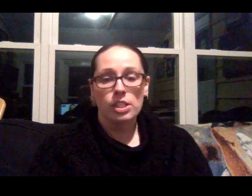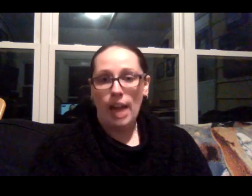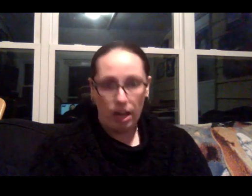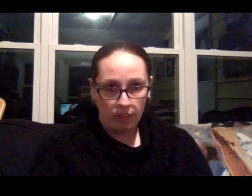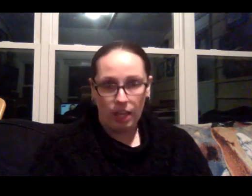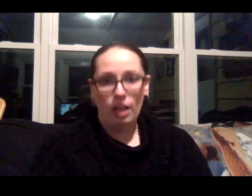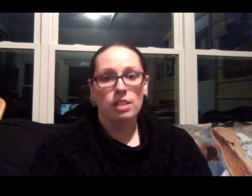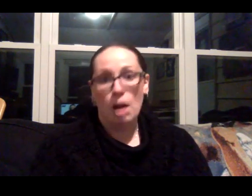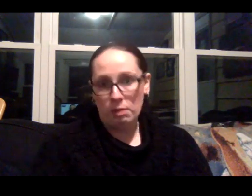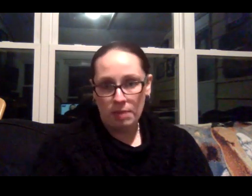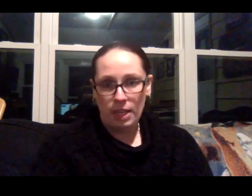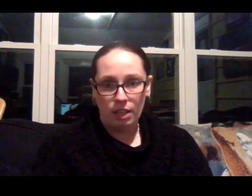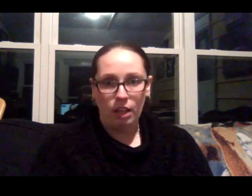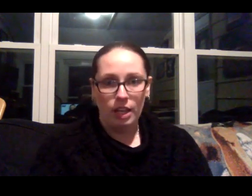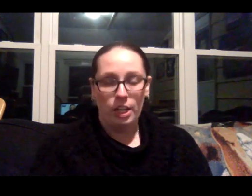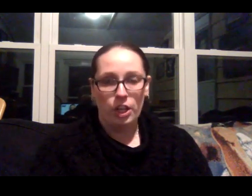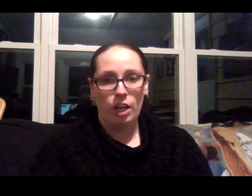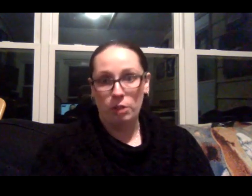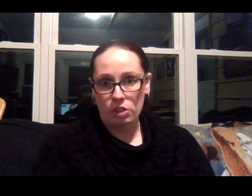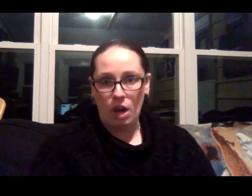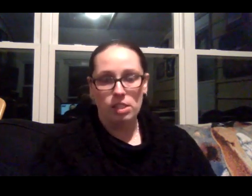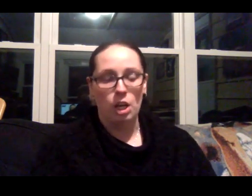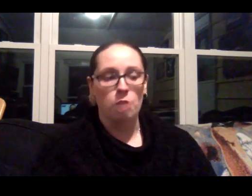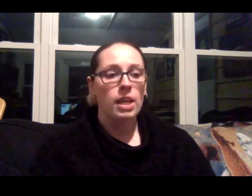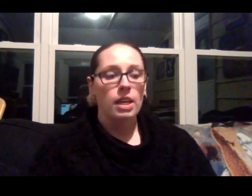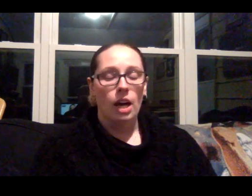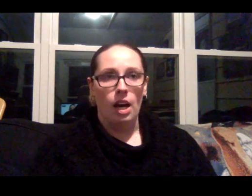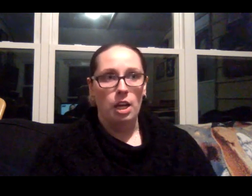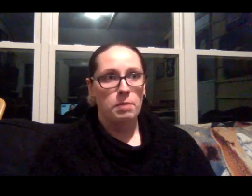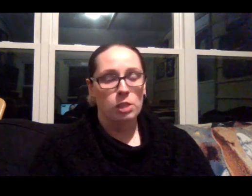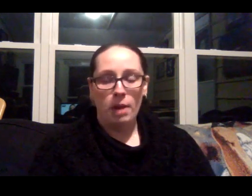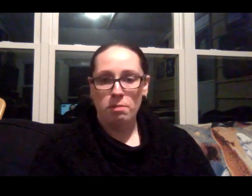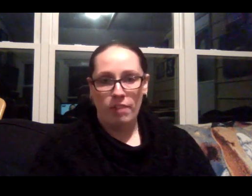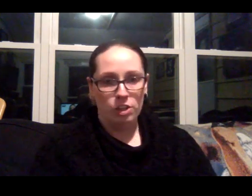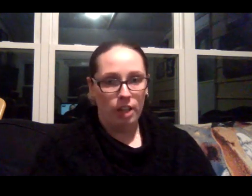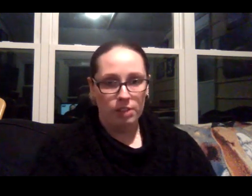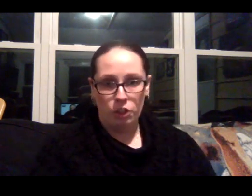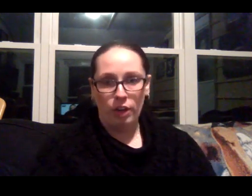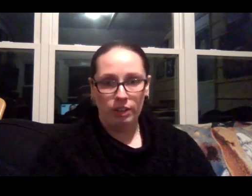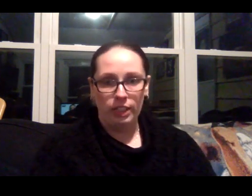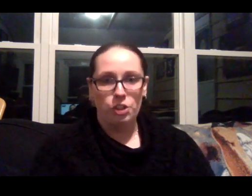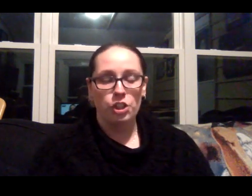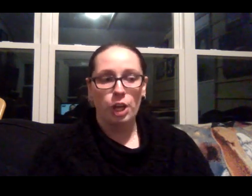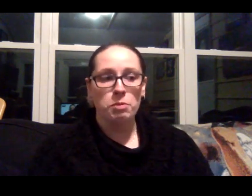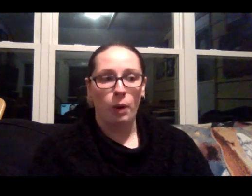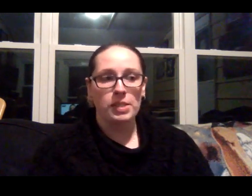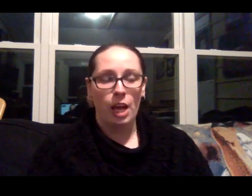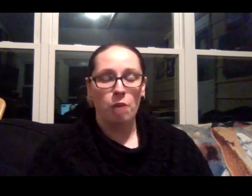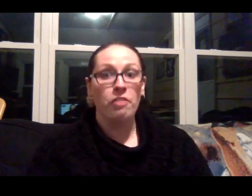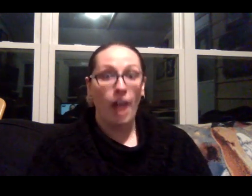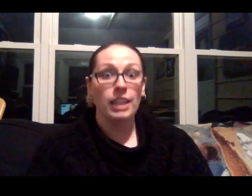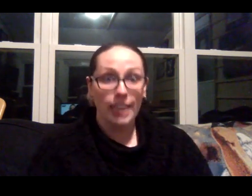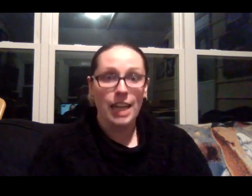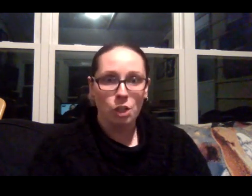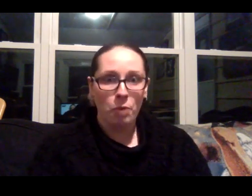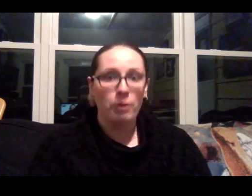she's an advocate on top of being an educator, which is awesome. Him and his paraprofessional have such a great relationship. So I was saying